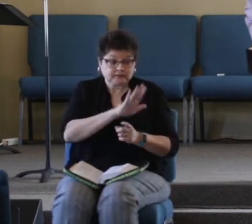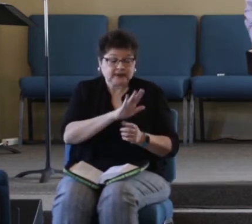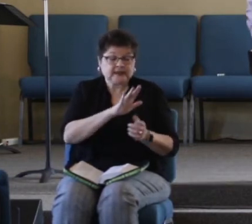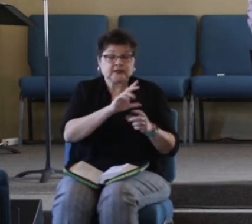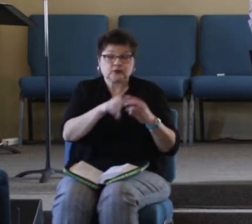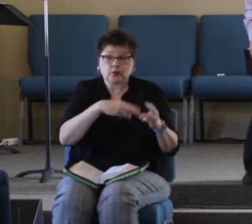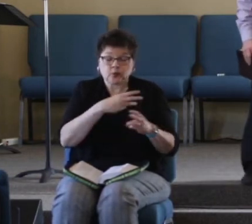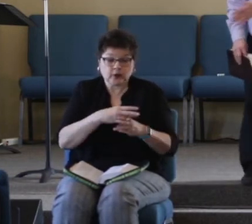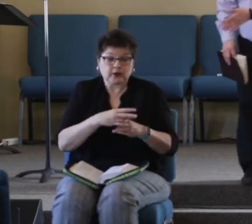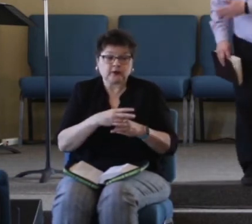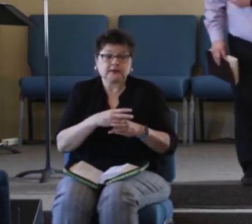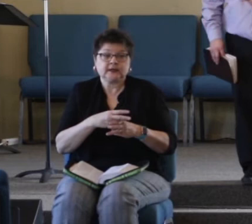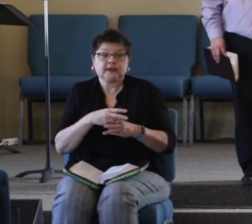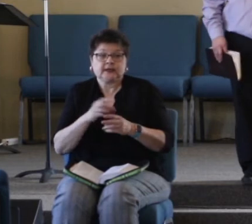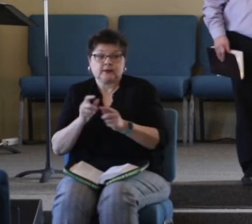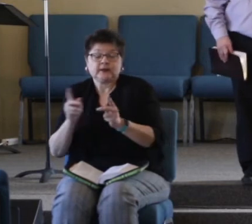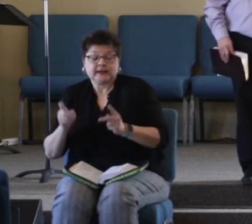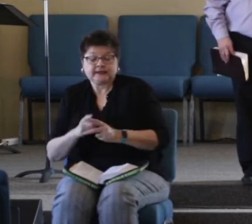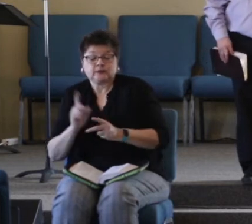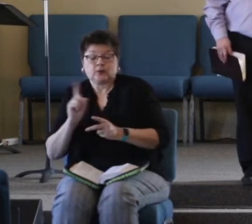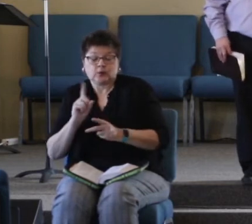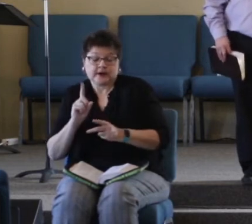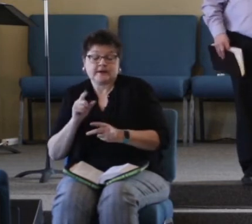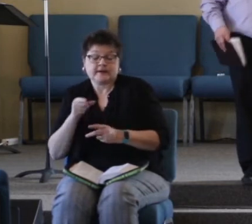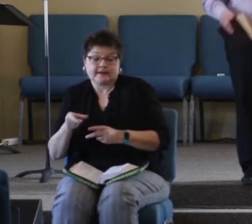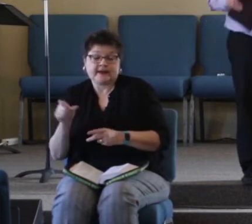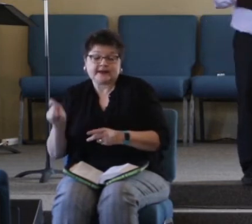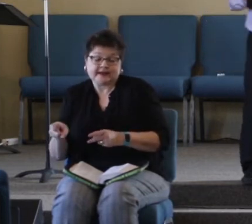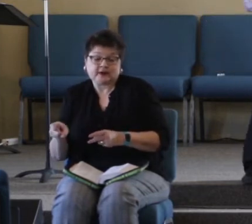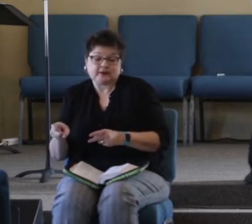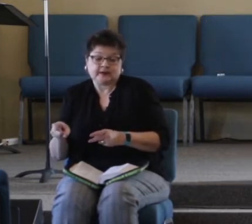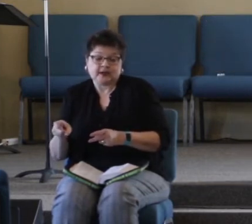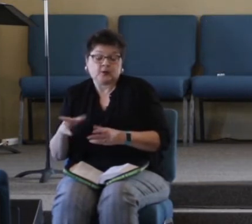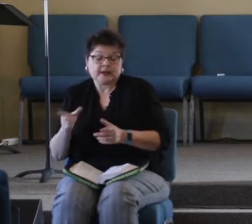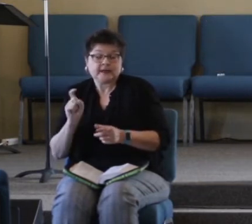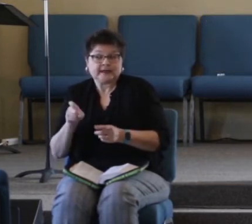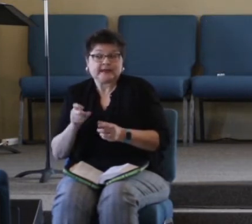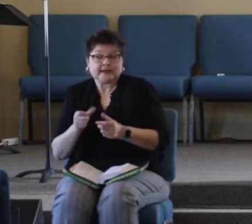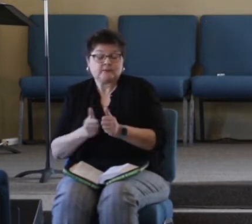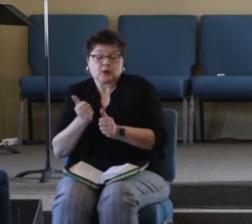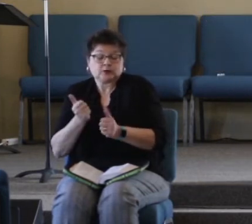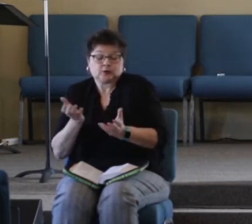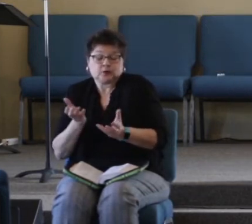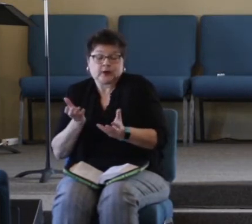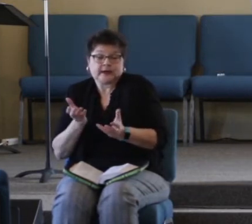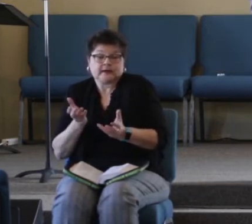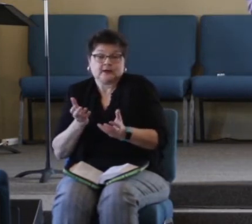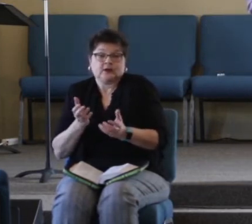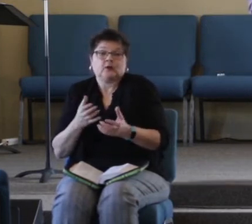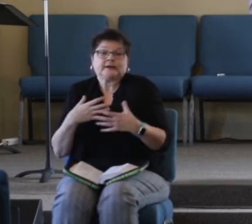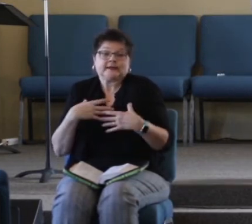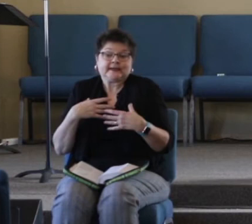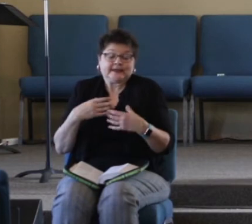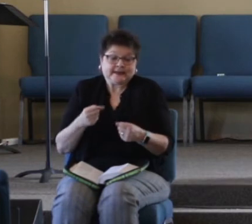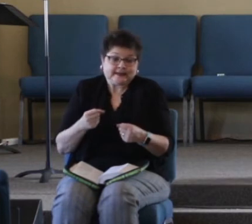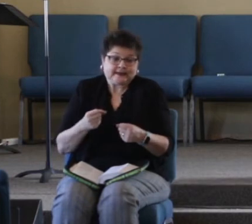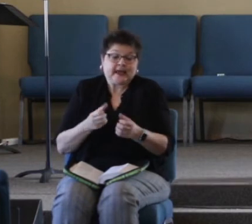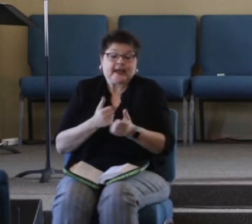was overcoming affliction. See, what Jesus teaches us through his ministry is that when you meet